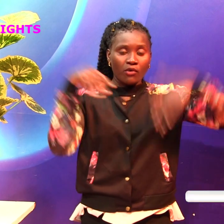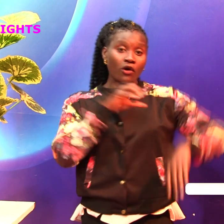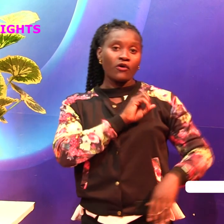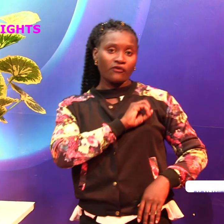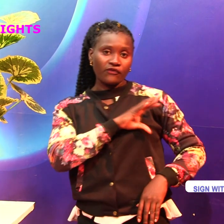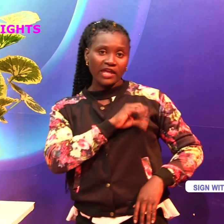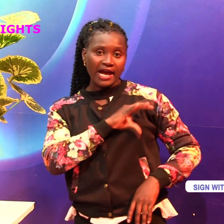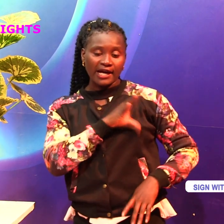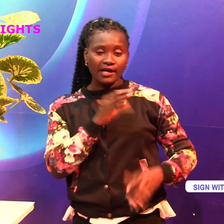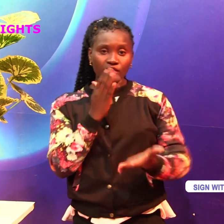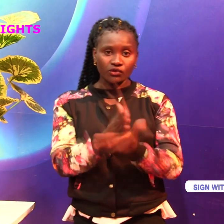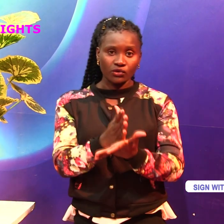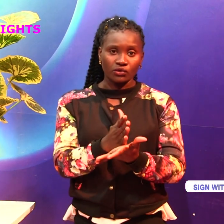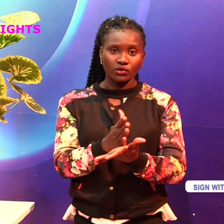trouble, fear, true.